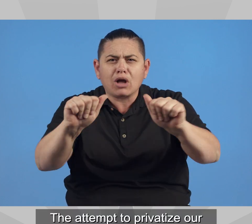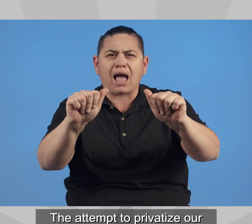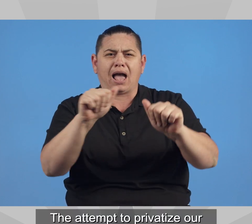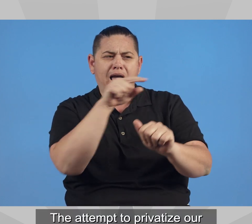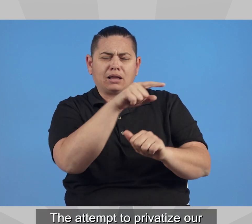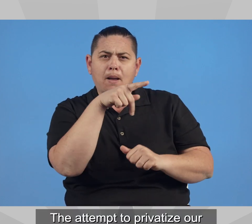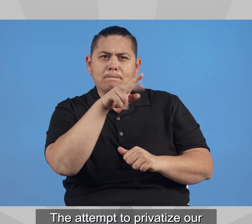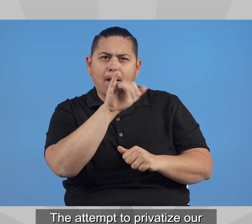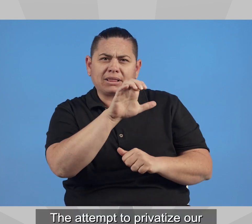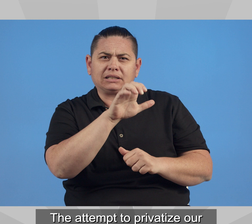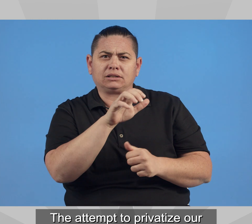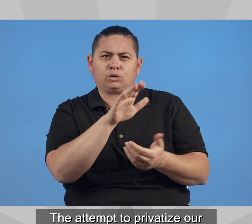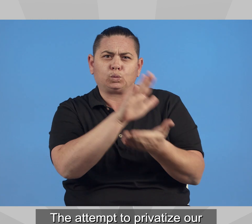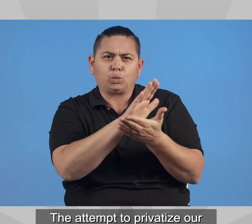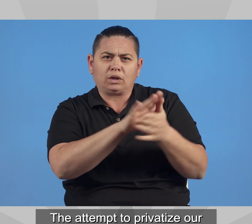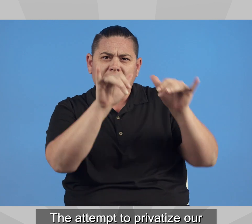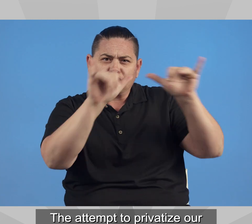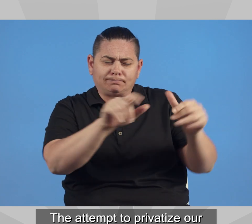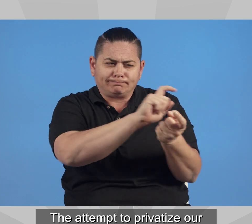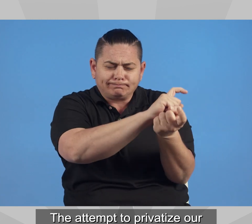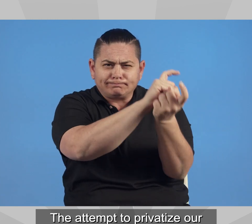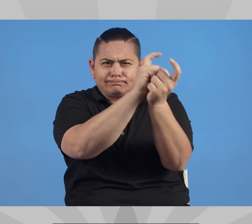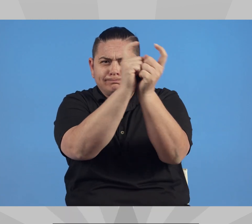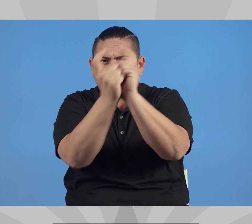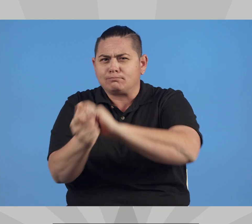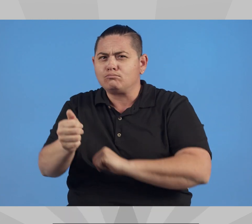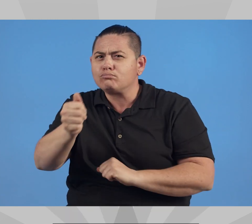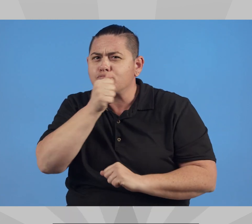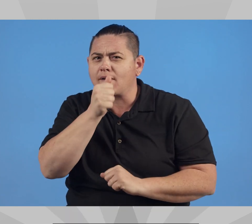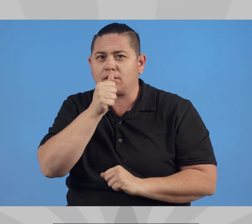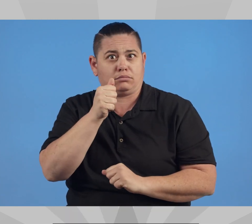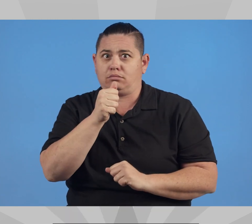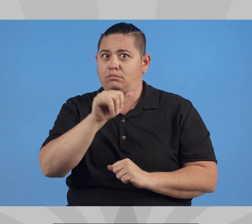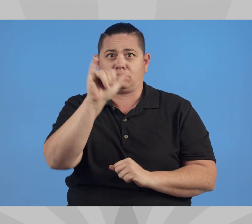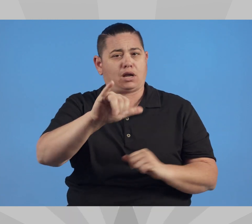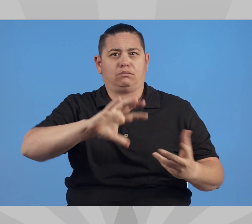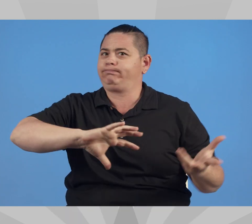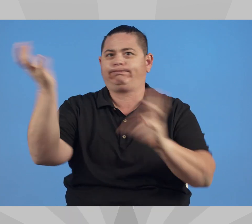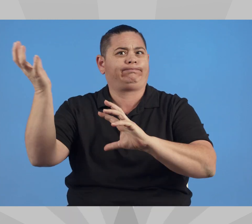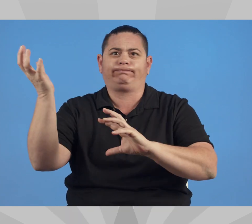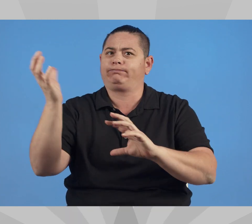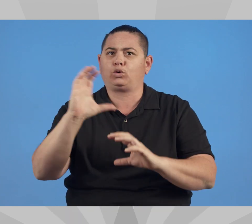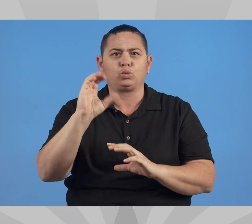The attempt to privatize our public school system in Arizona is fraught with corruption.